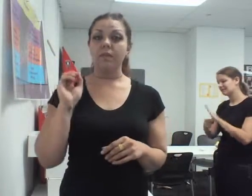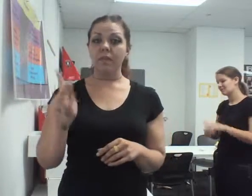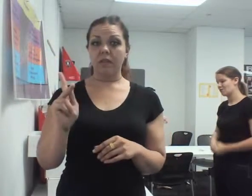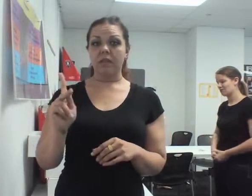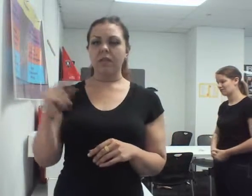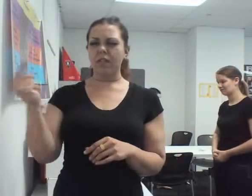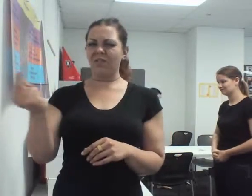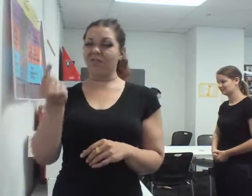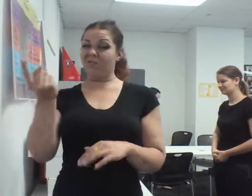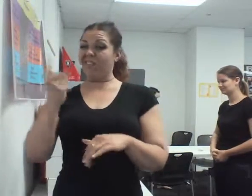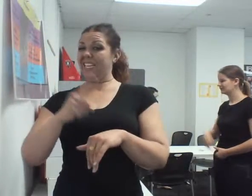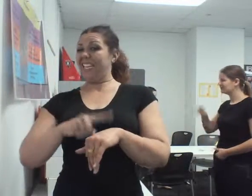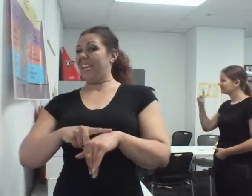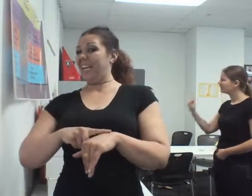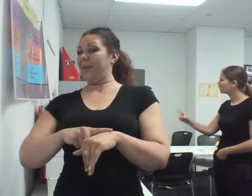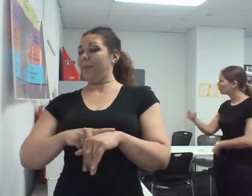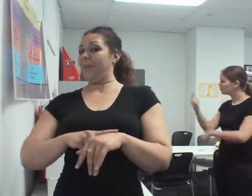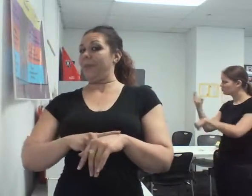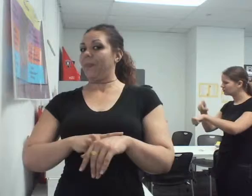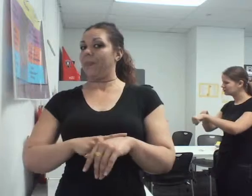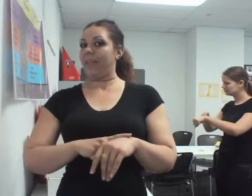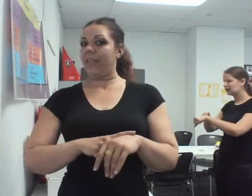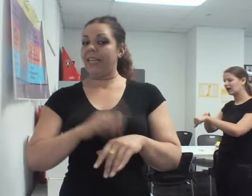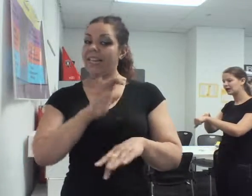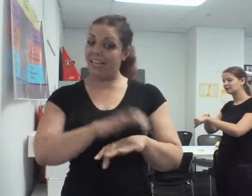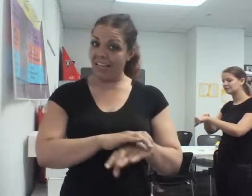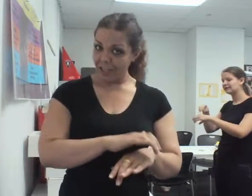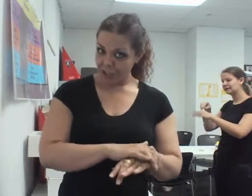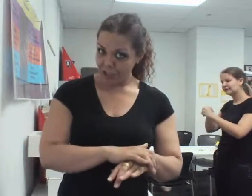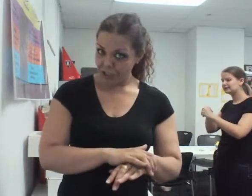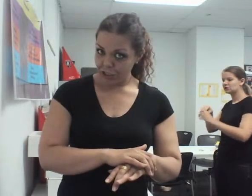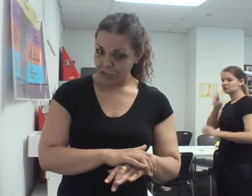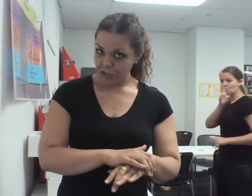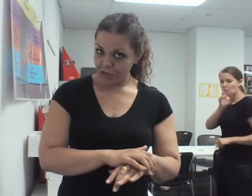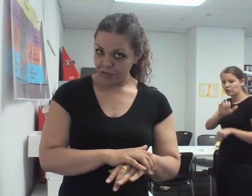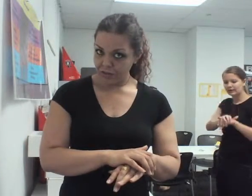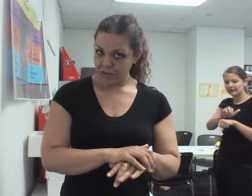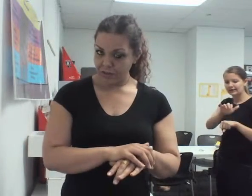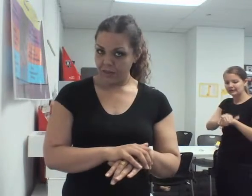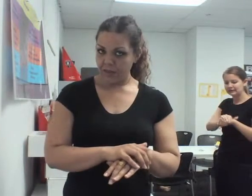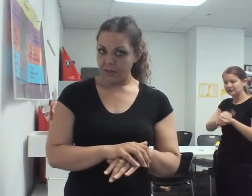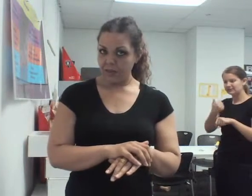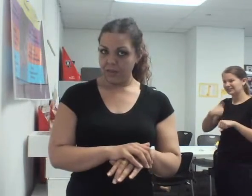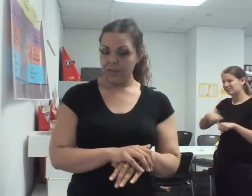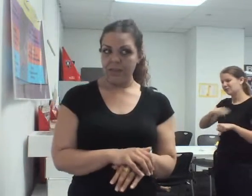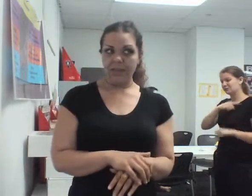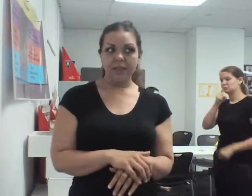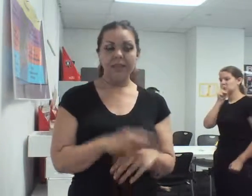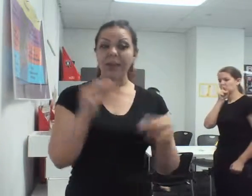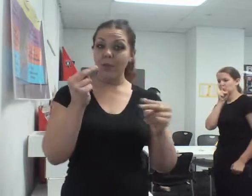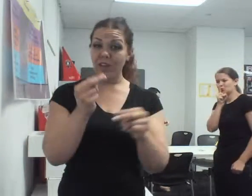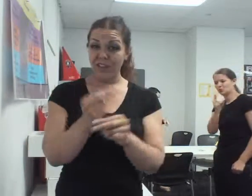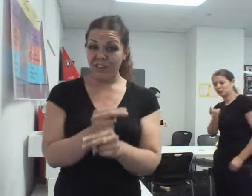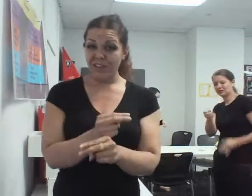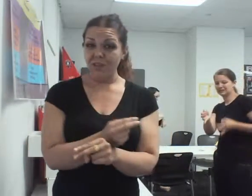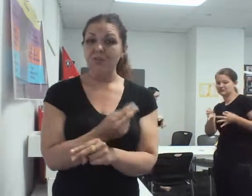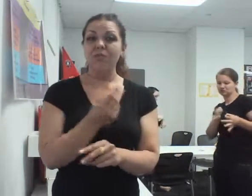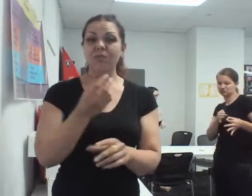time in English, in spoken English, that we do actually describe